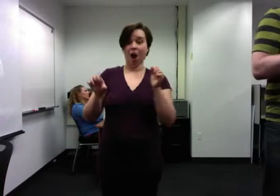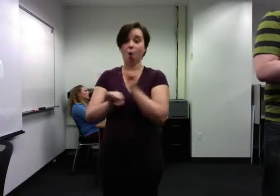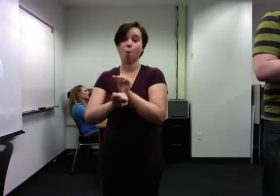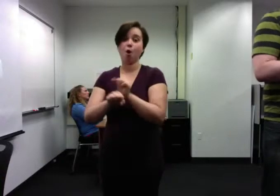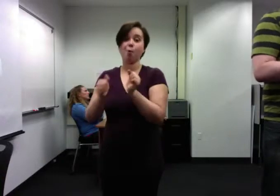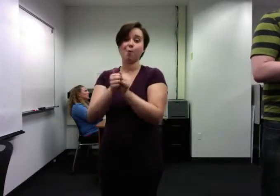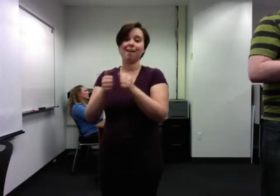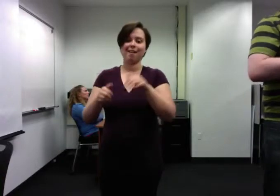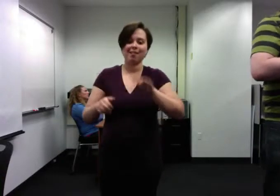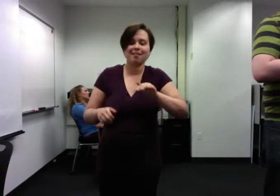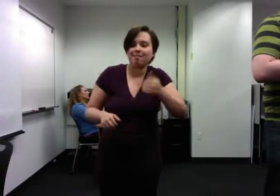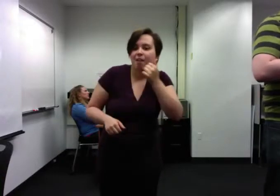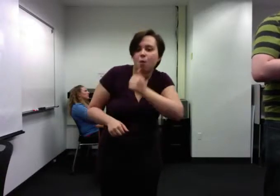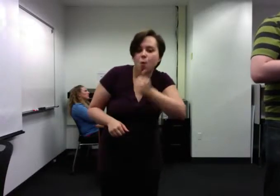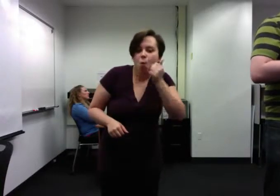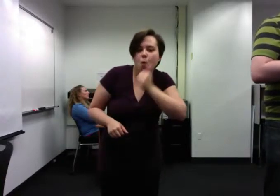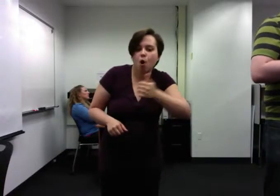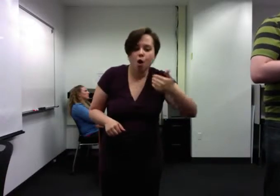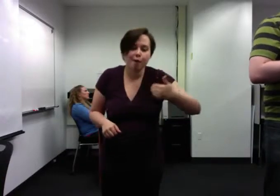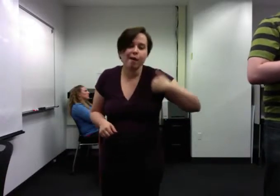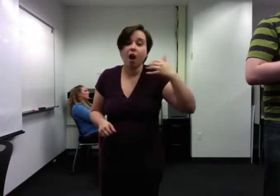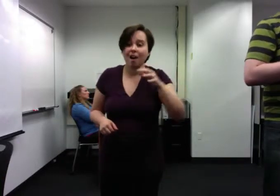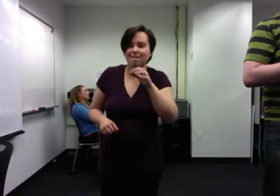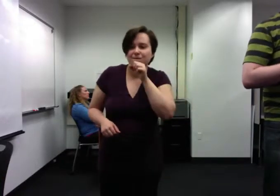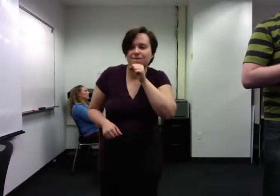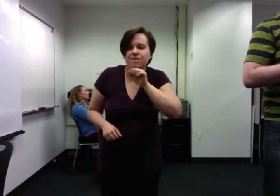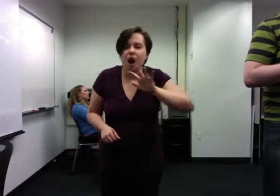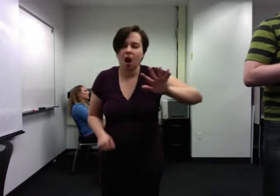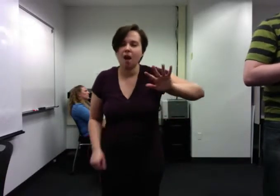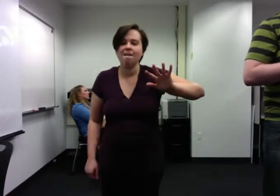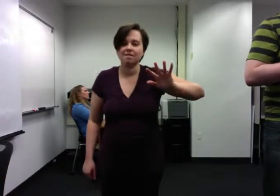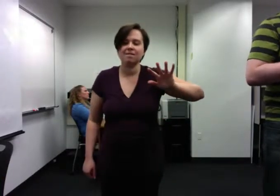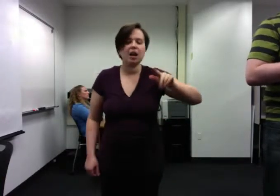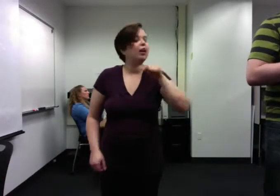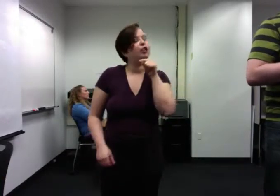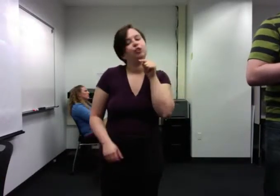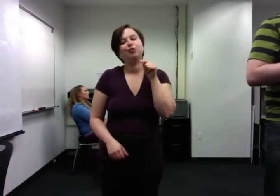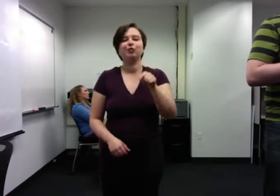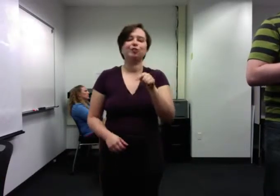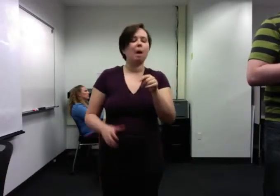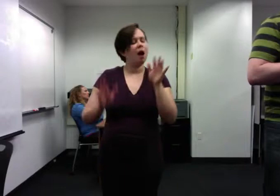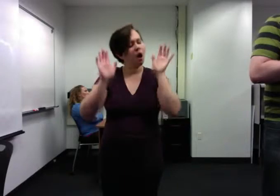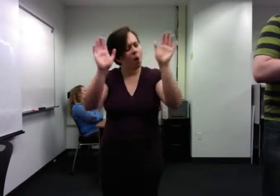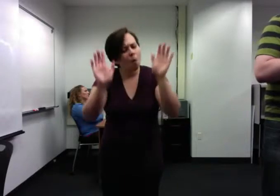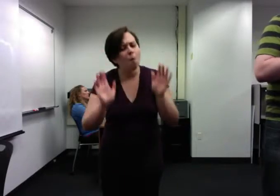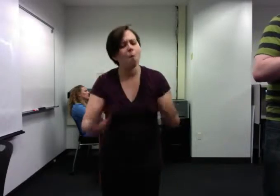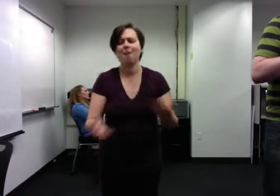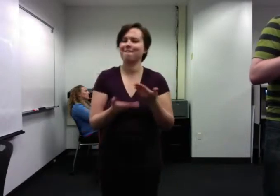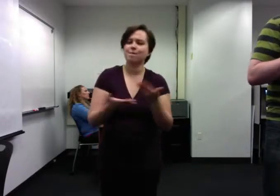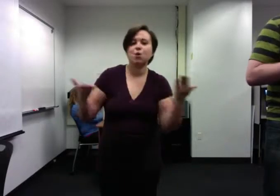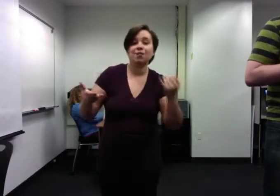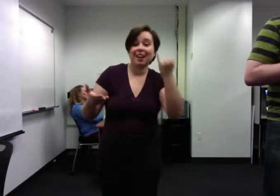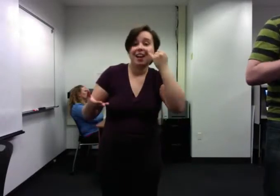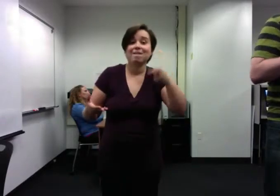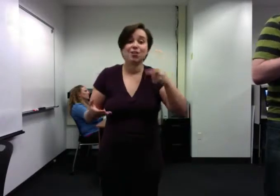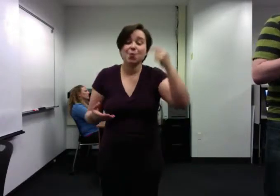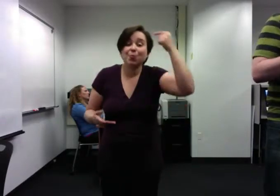child that young, she was 5 years old, and she did all kinds of incredible things. If you think 5-year-olds are